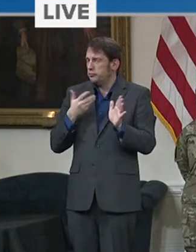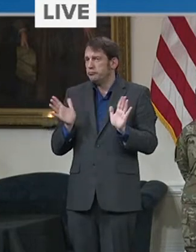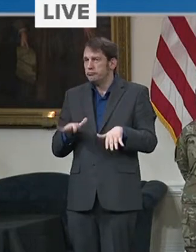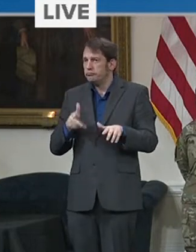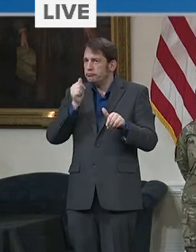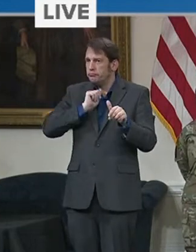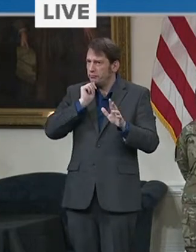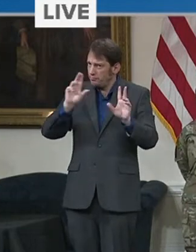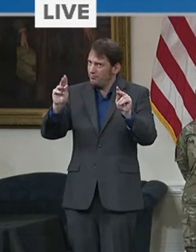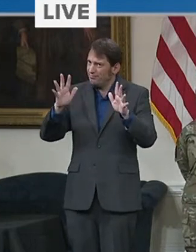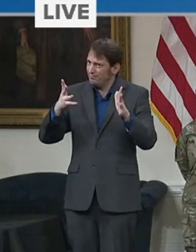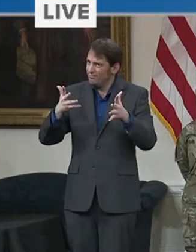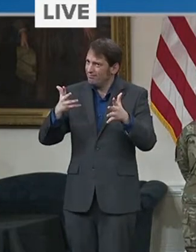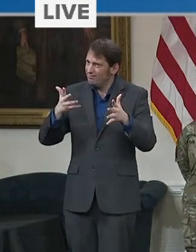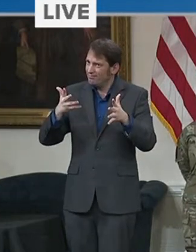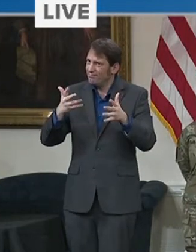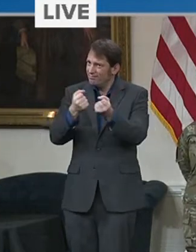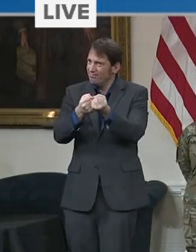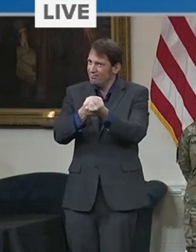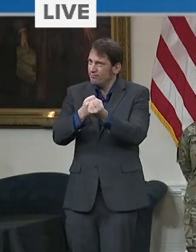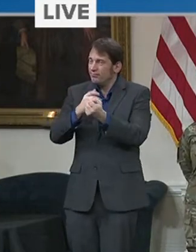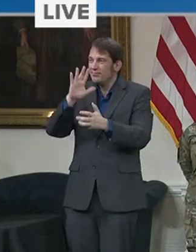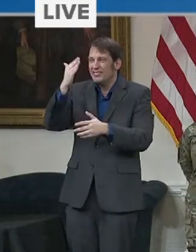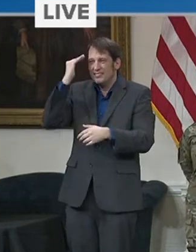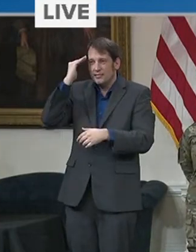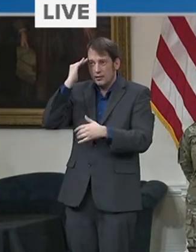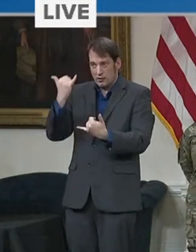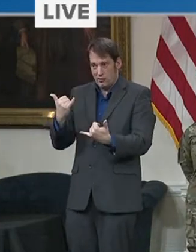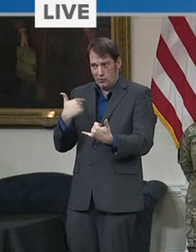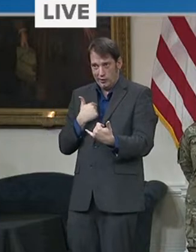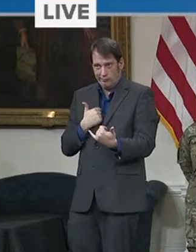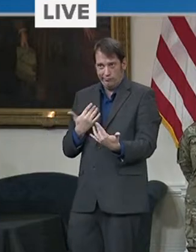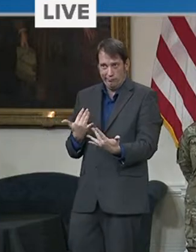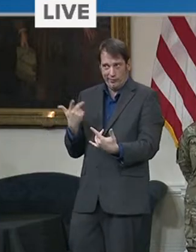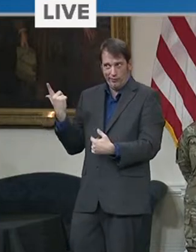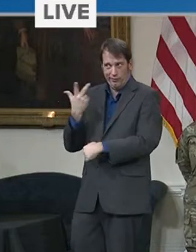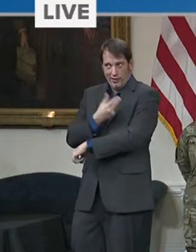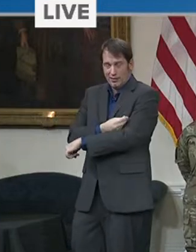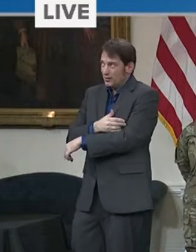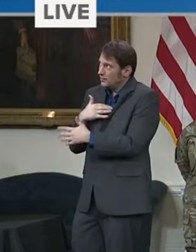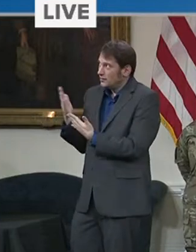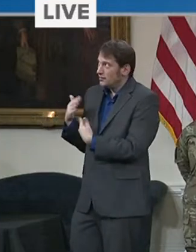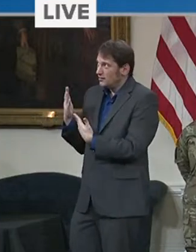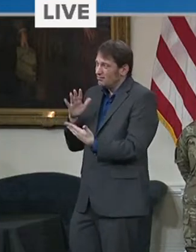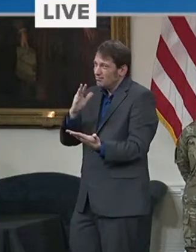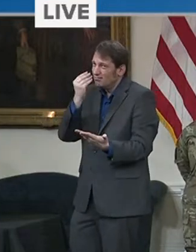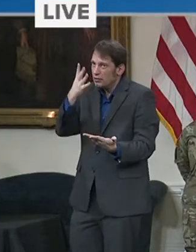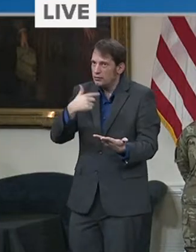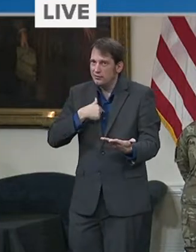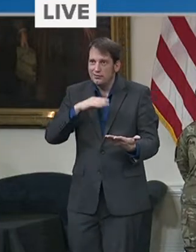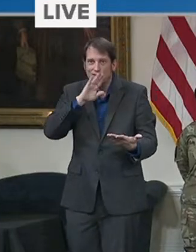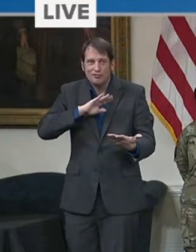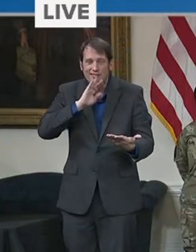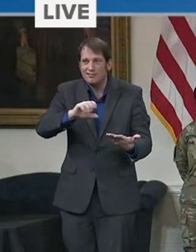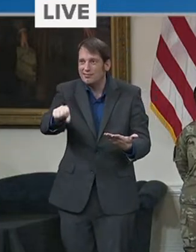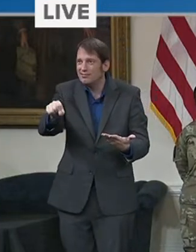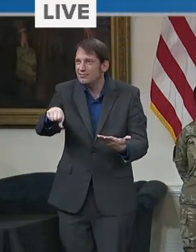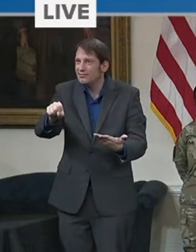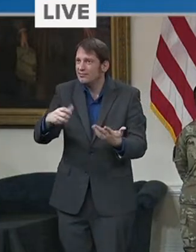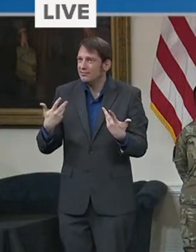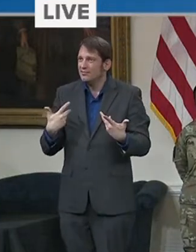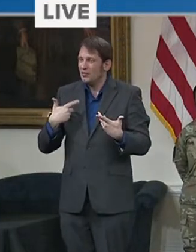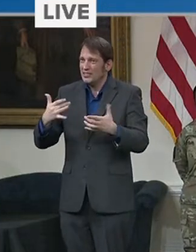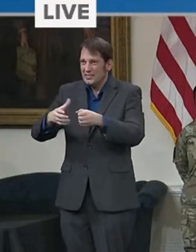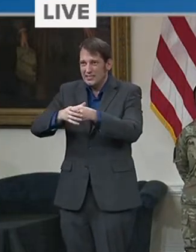is a frustration when I'm waiting for vaccine for our state. Expanding the 1C category and addressing healthcare disparities